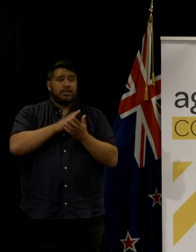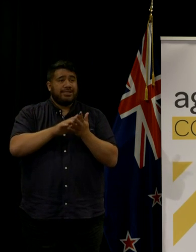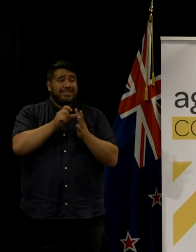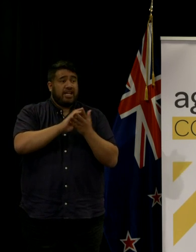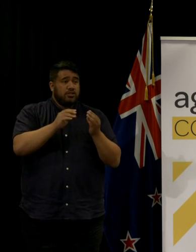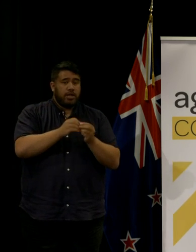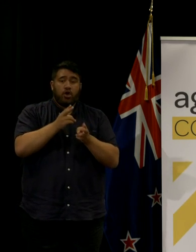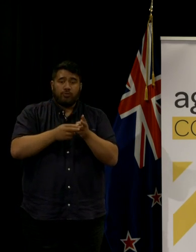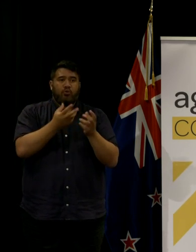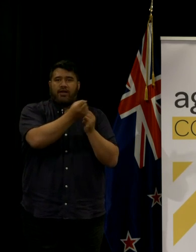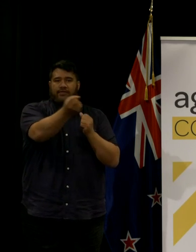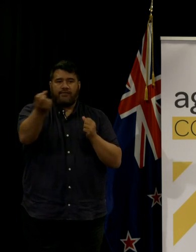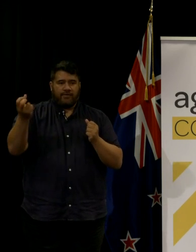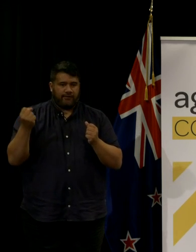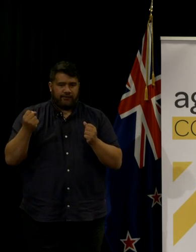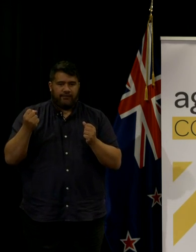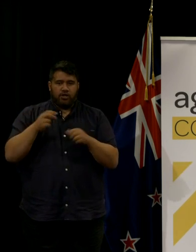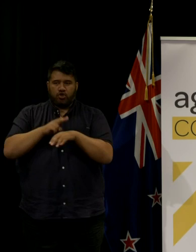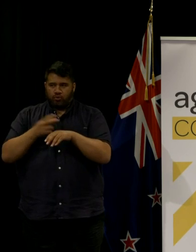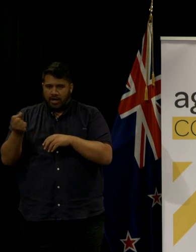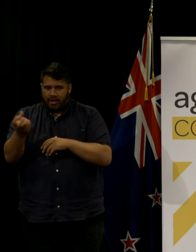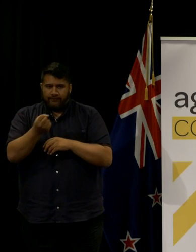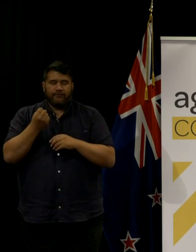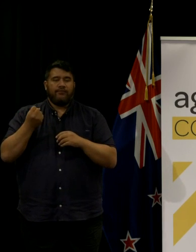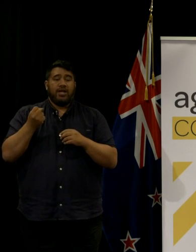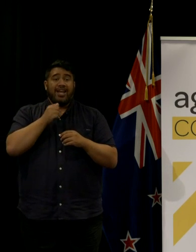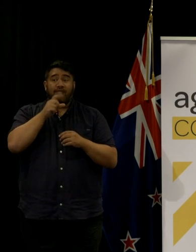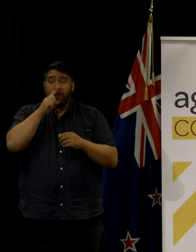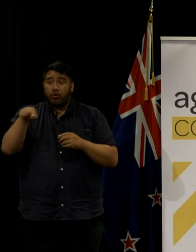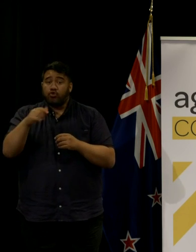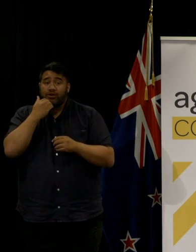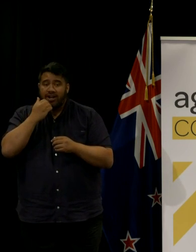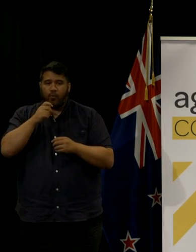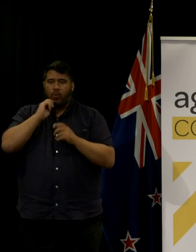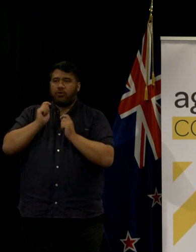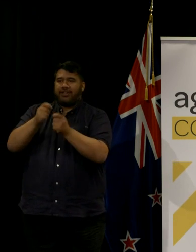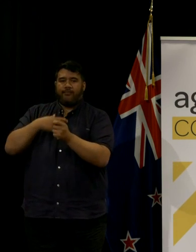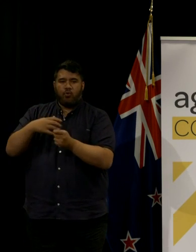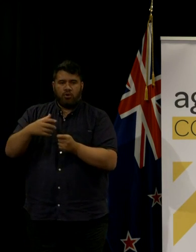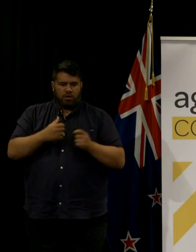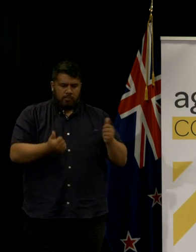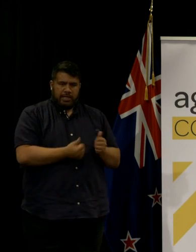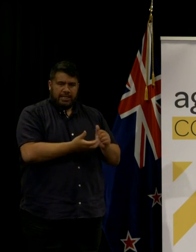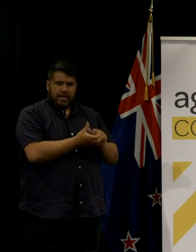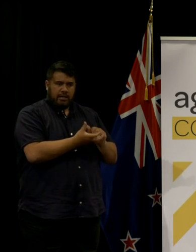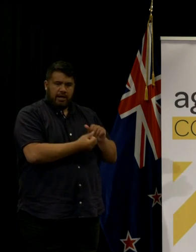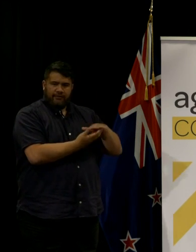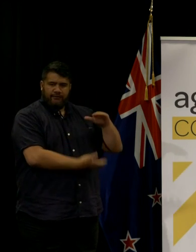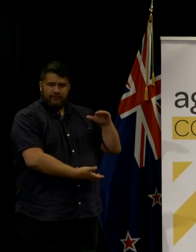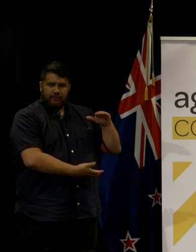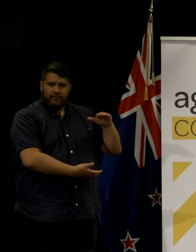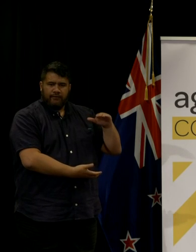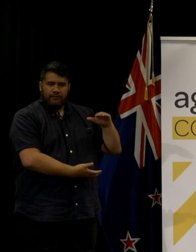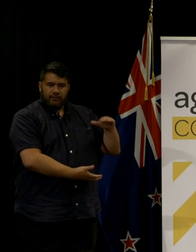in the other parts of our healthcare system. If there are supplies running low, then we replenish them because we have a lot in stock. I think the message to